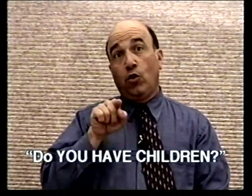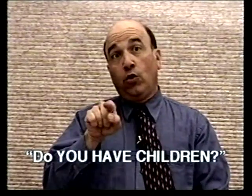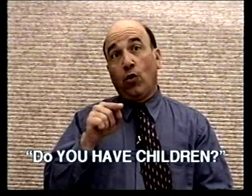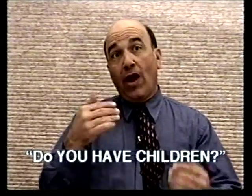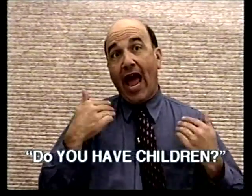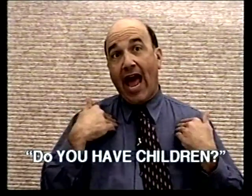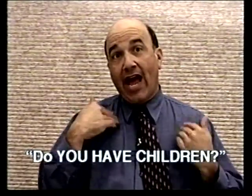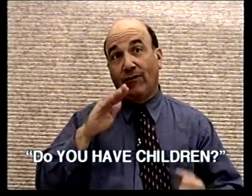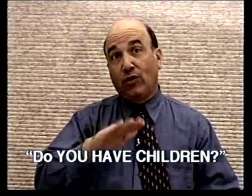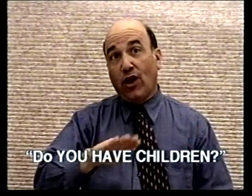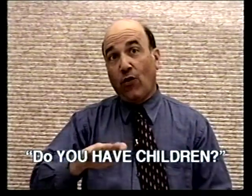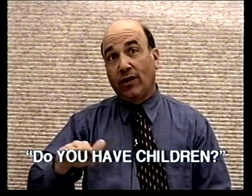Do you have children?